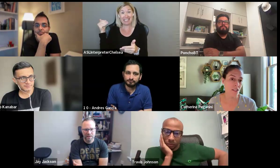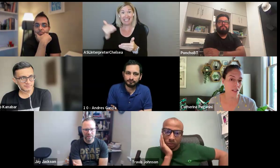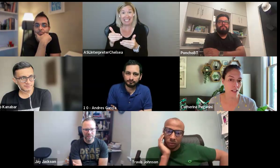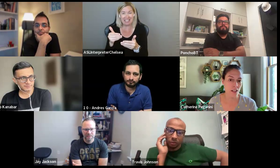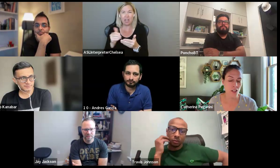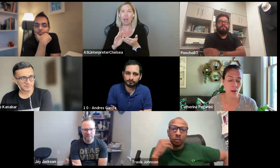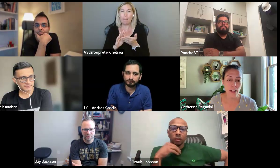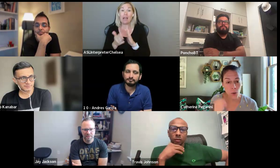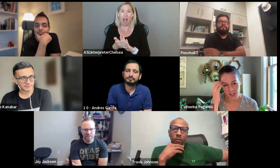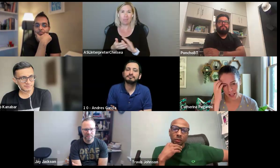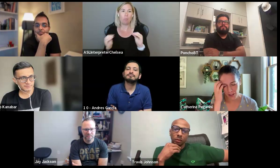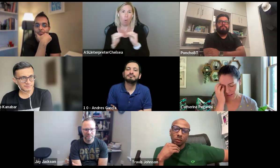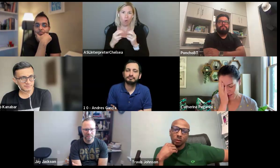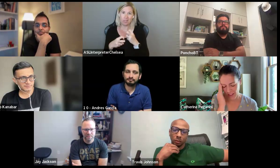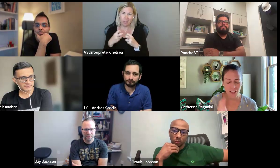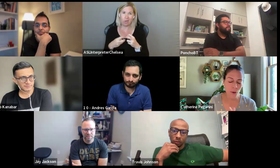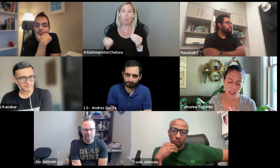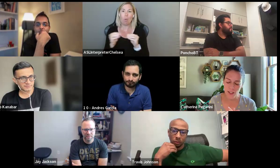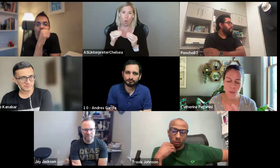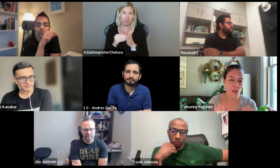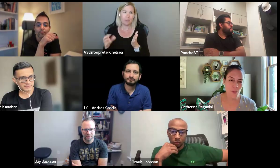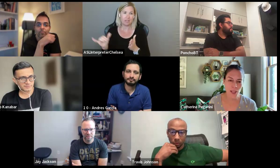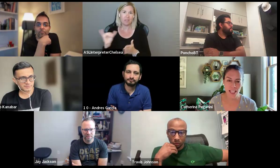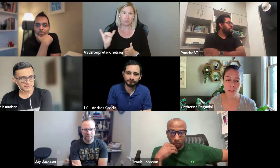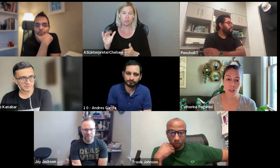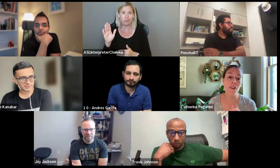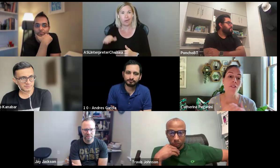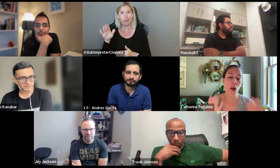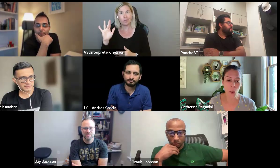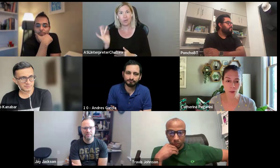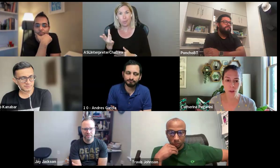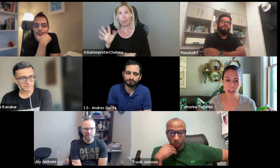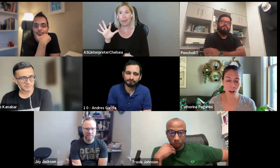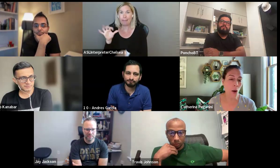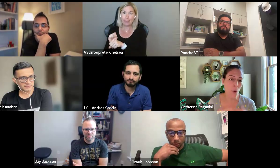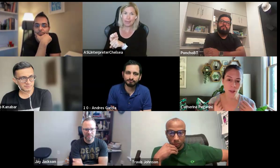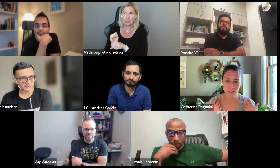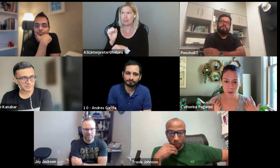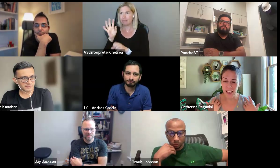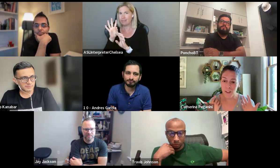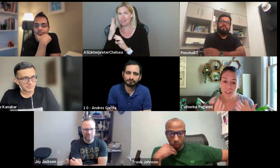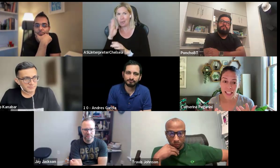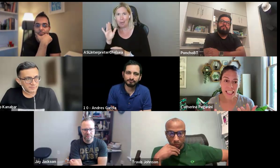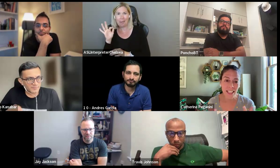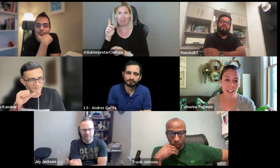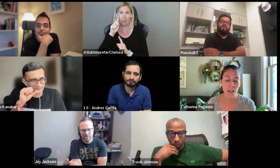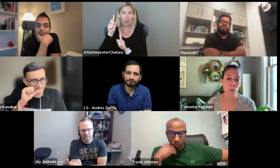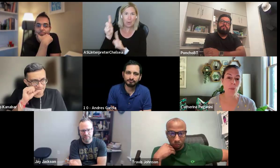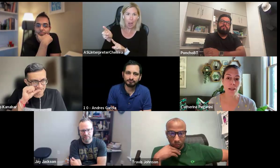gets. So I know it's kind of annoying to book something if you don't even know if you can go, if you get the funding,